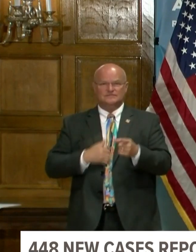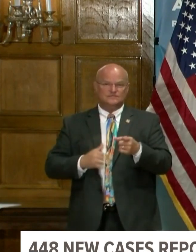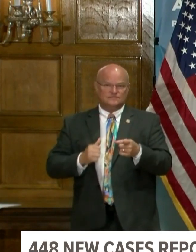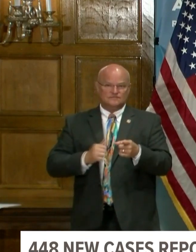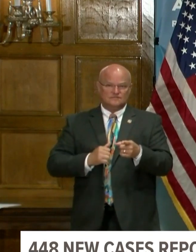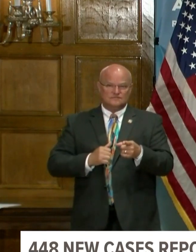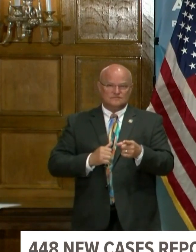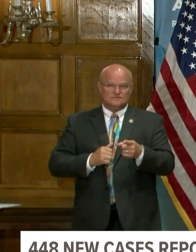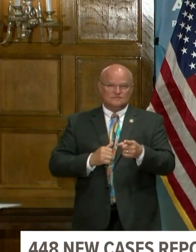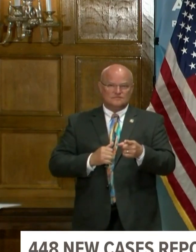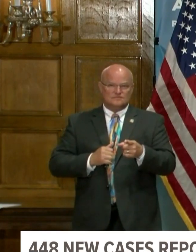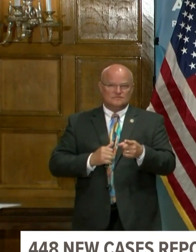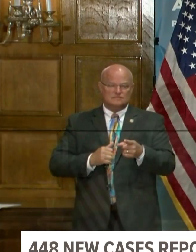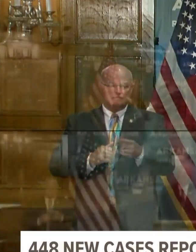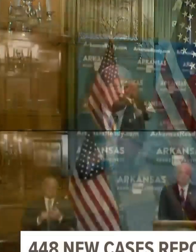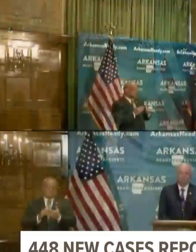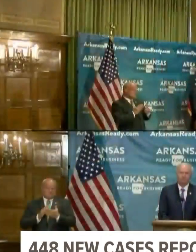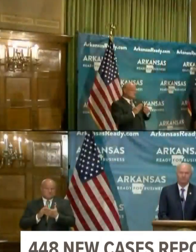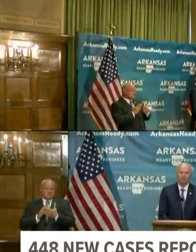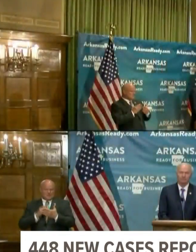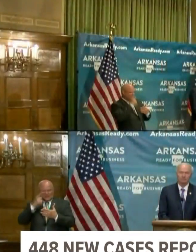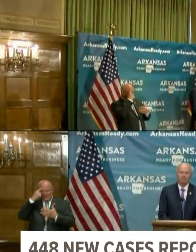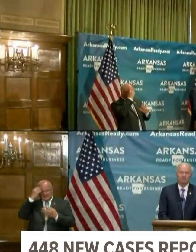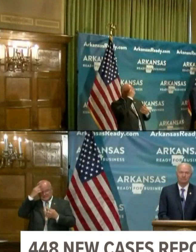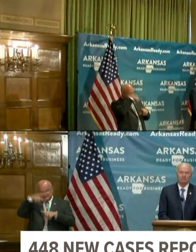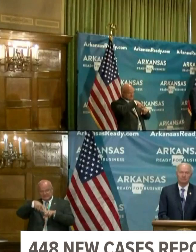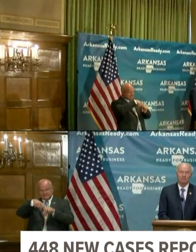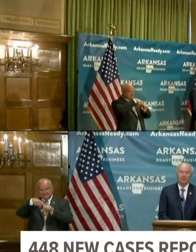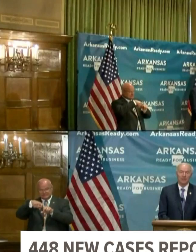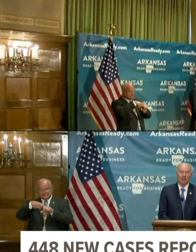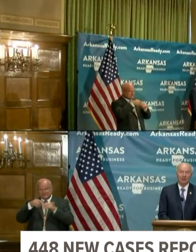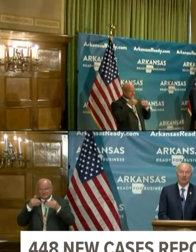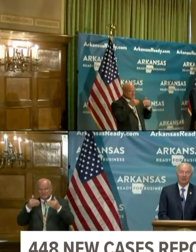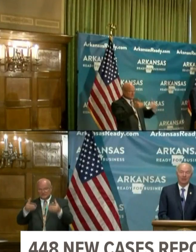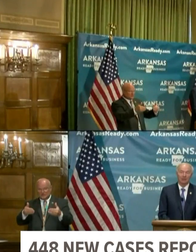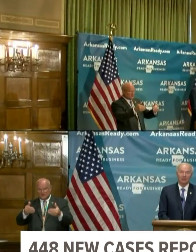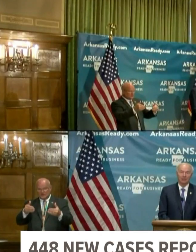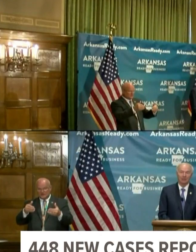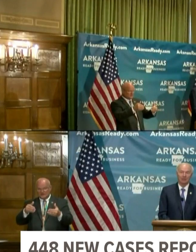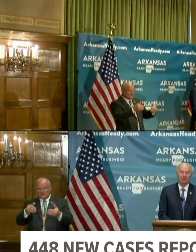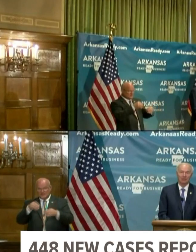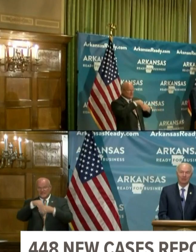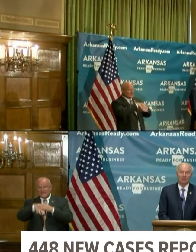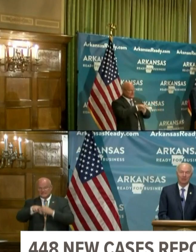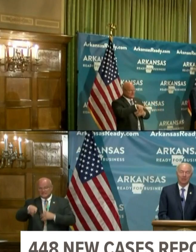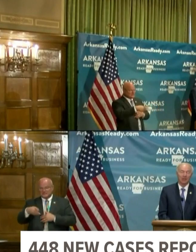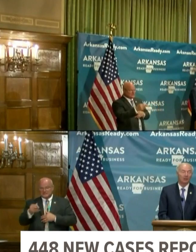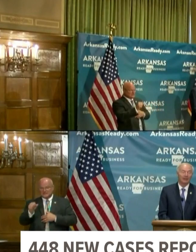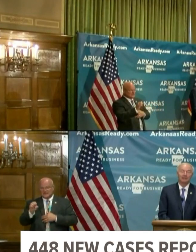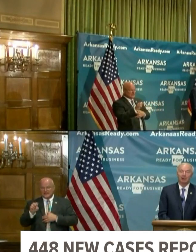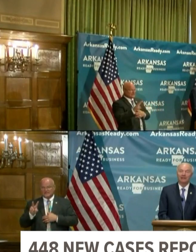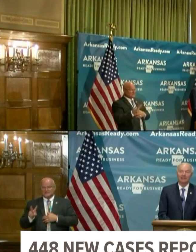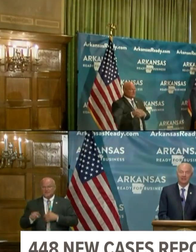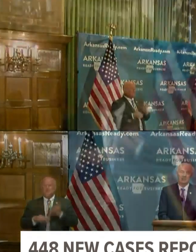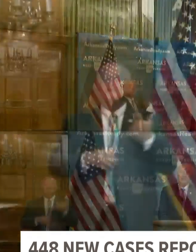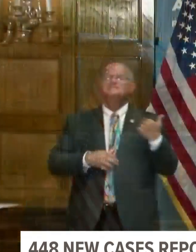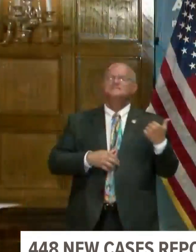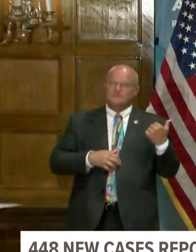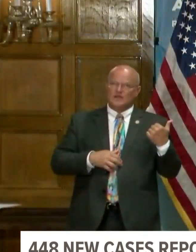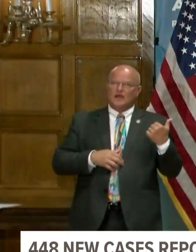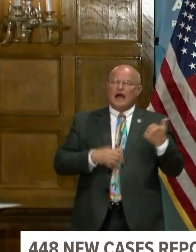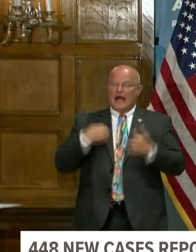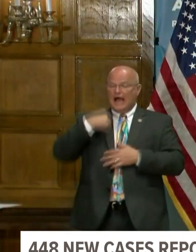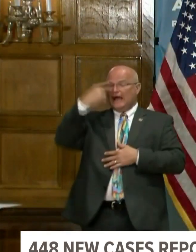any pause about potentially moving forward or getting into phase 2? No, we made the right